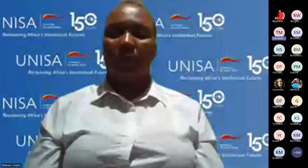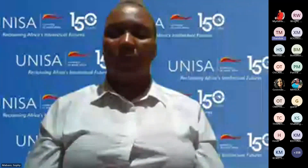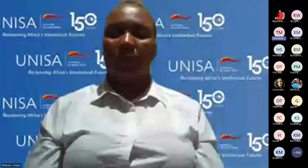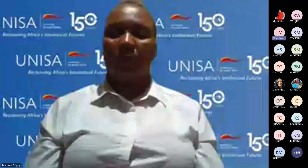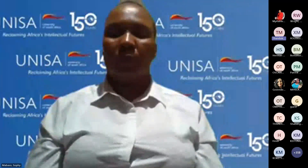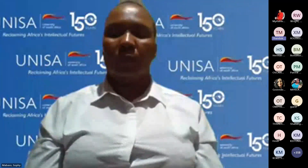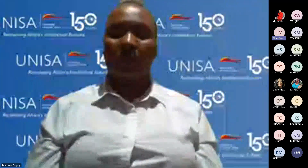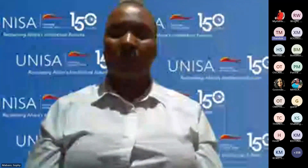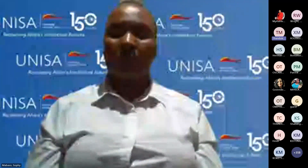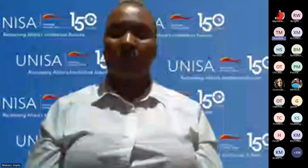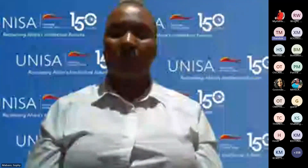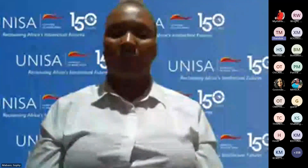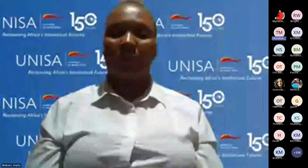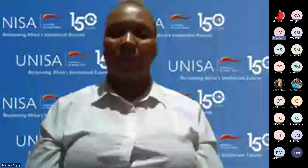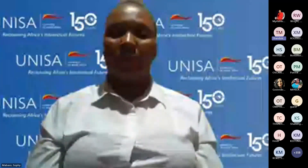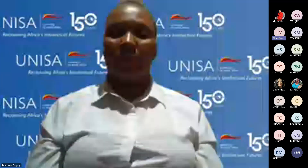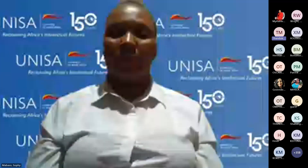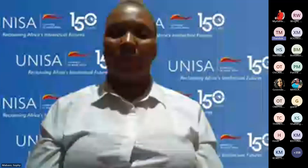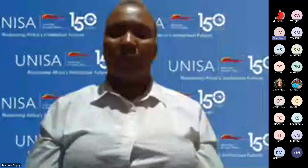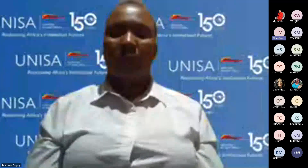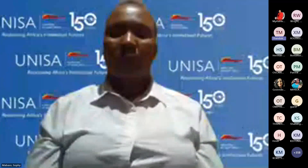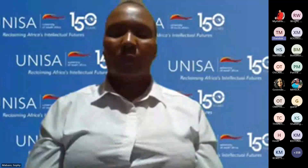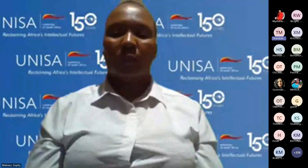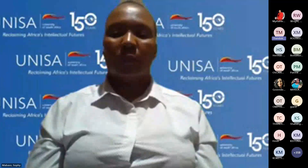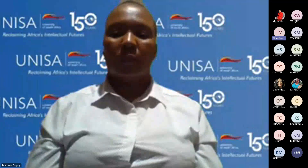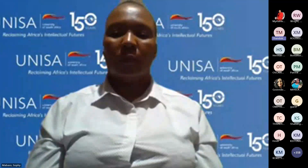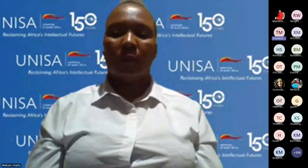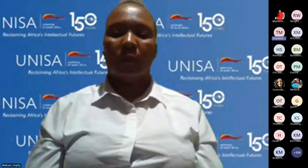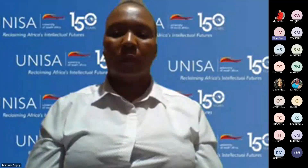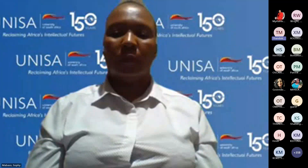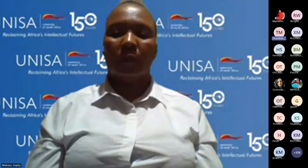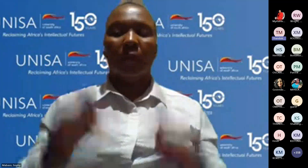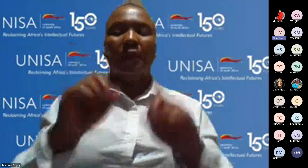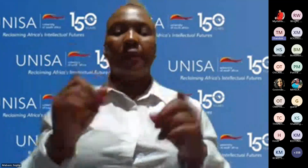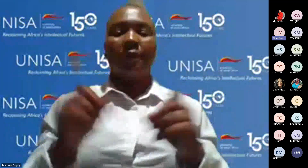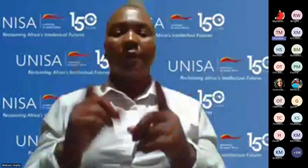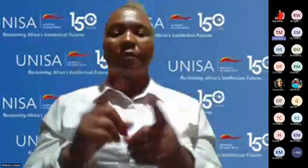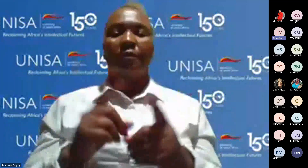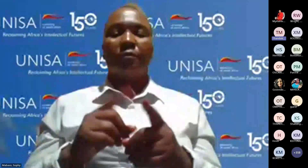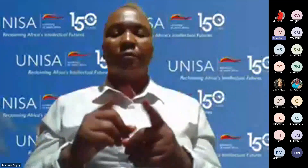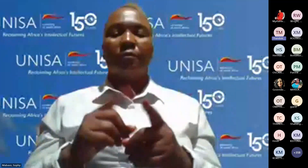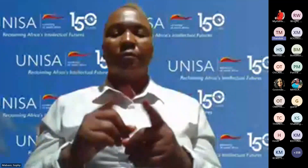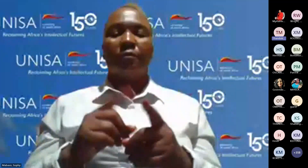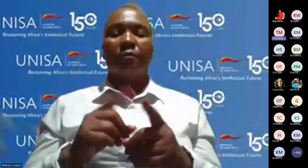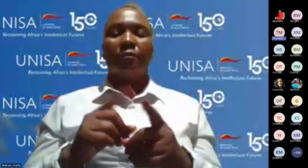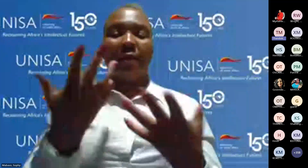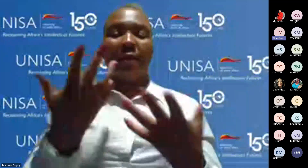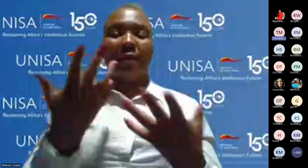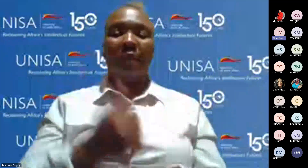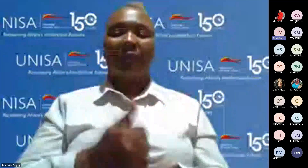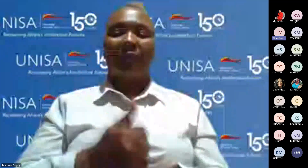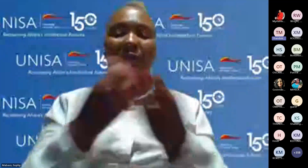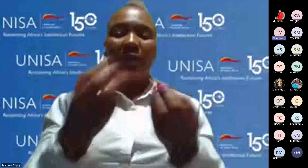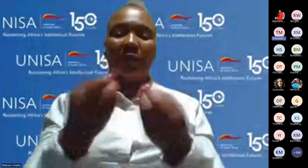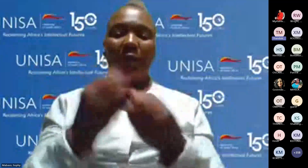Is there a specific position that the device is required, the phone that